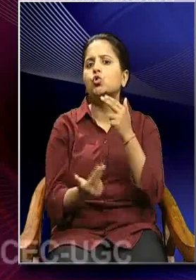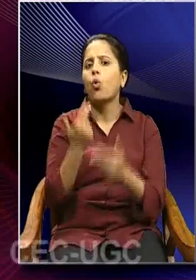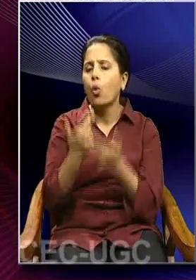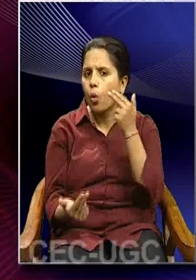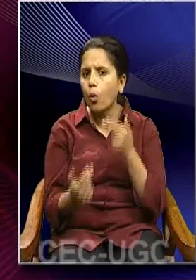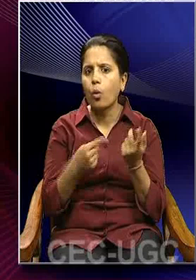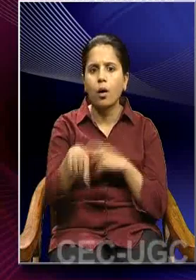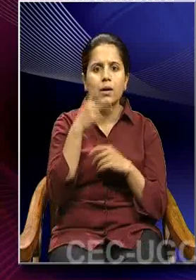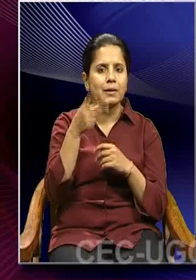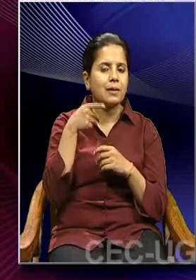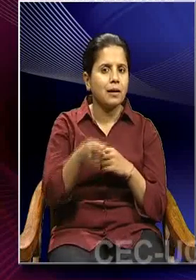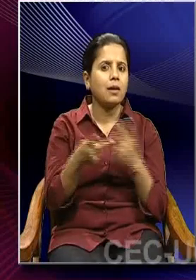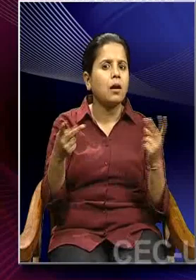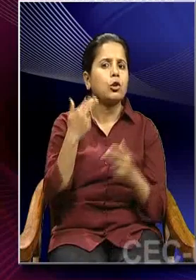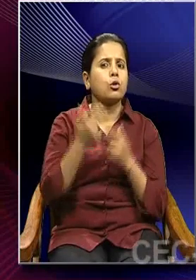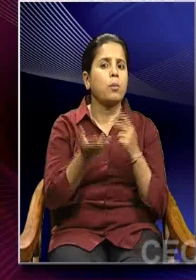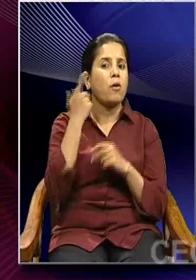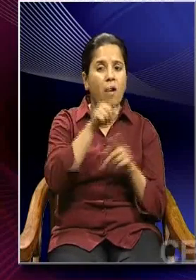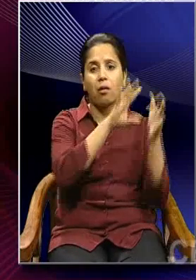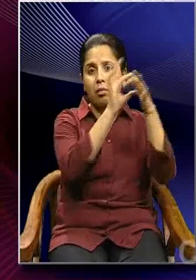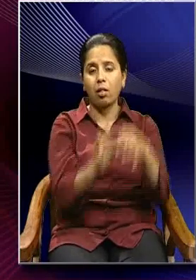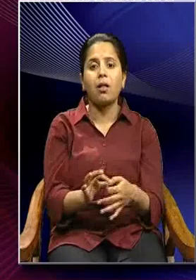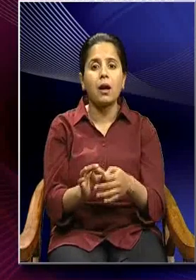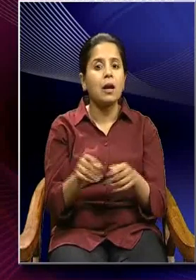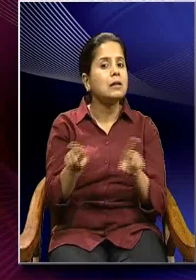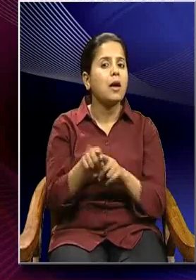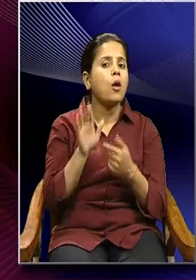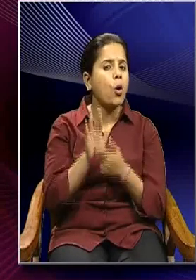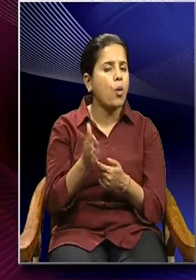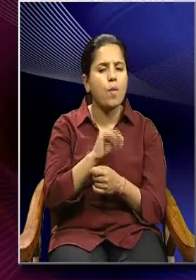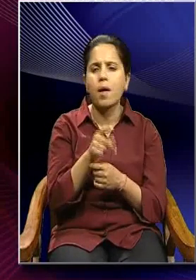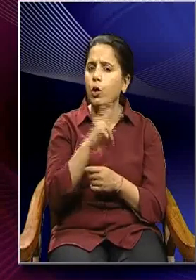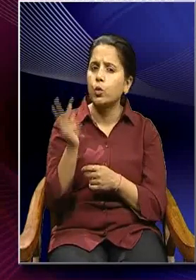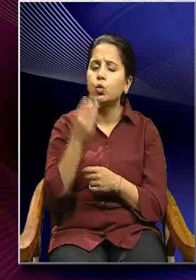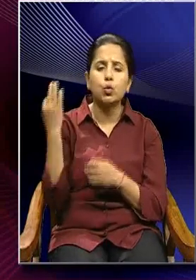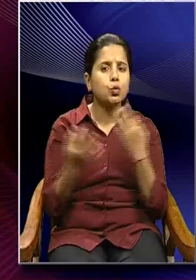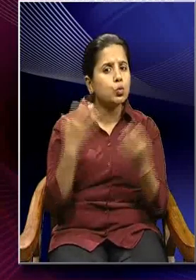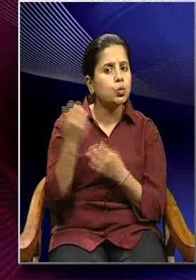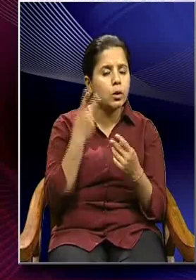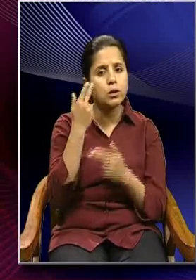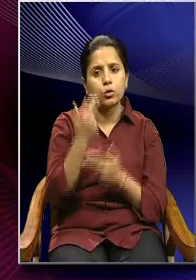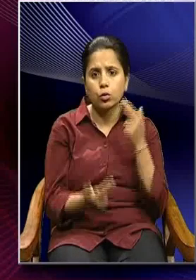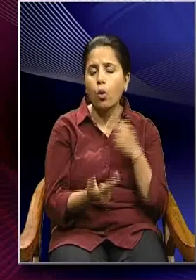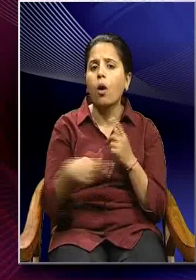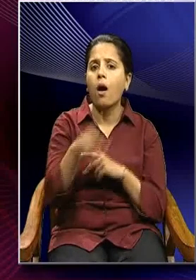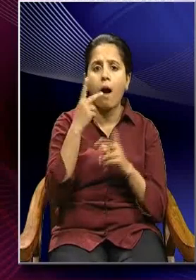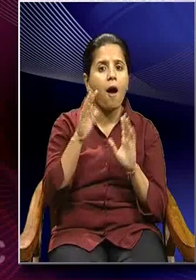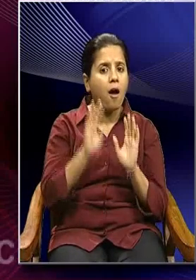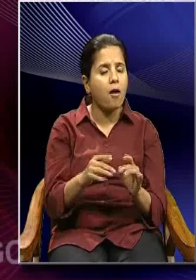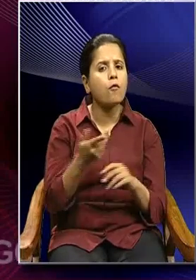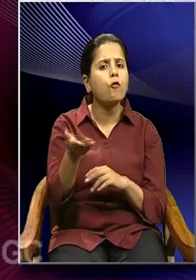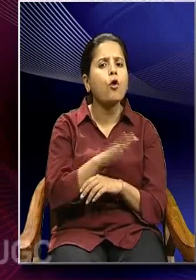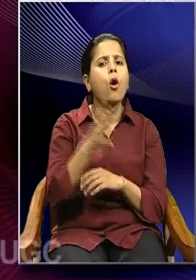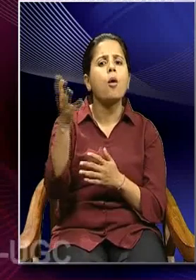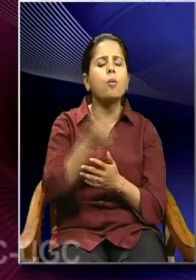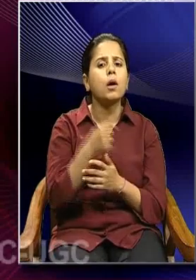were not run-of-the-mills stories which had been shown earlier. Rather, these stories, they were being taken from the kind